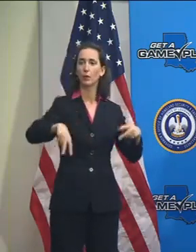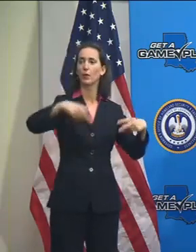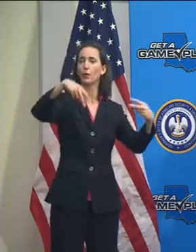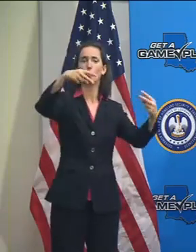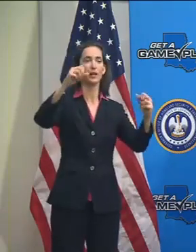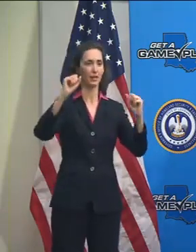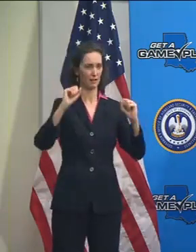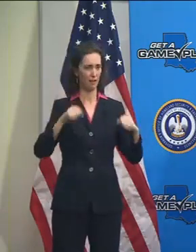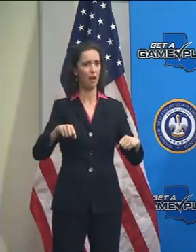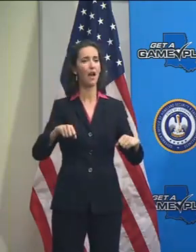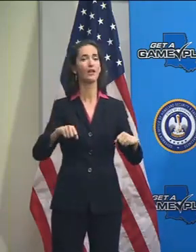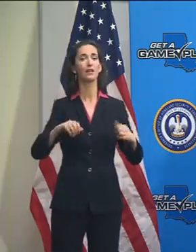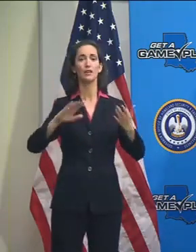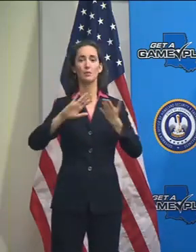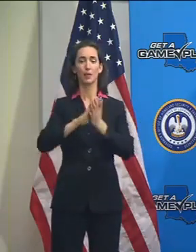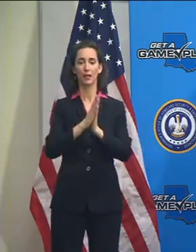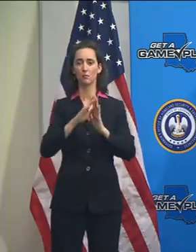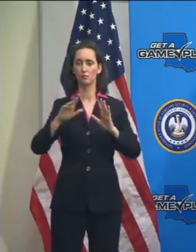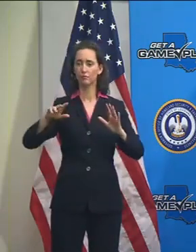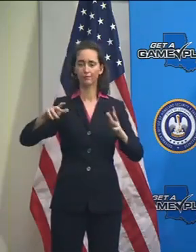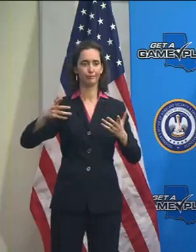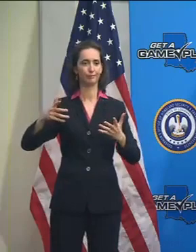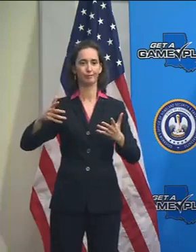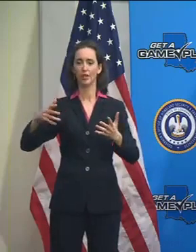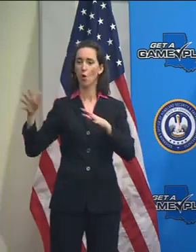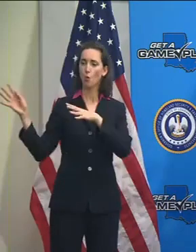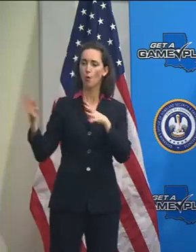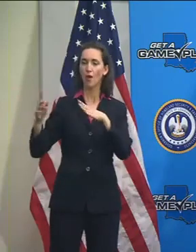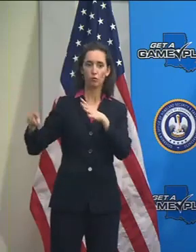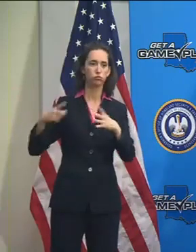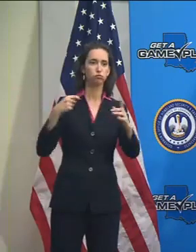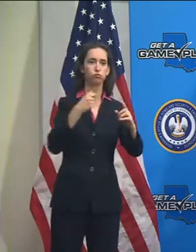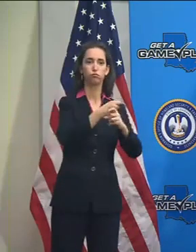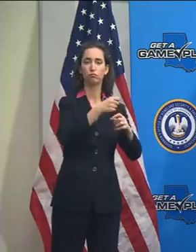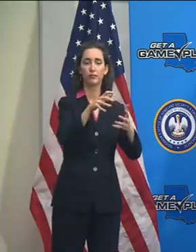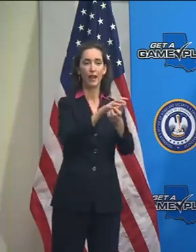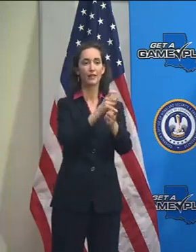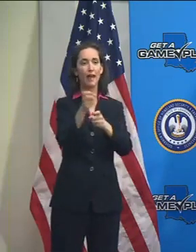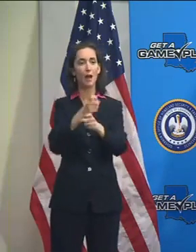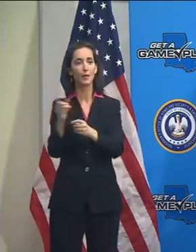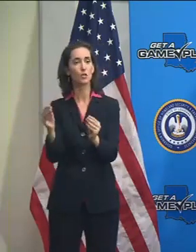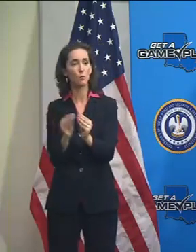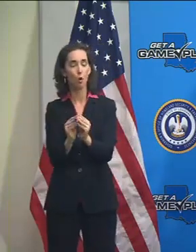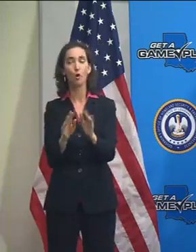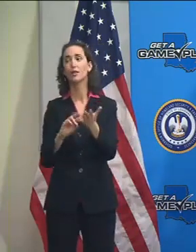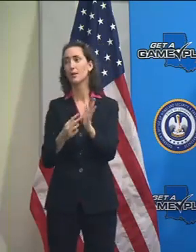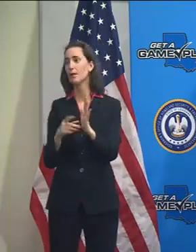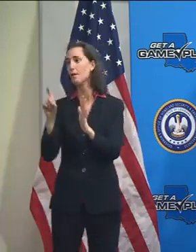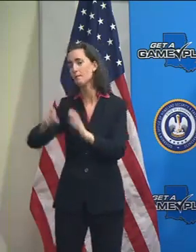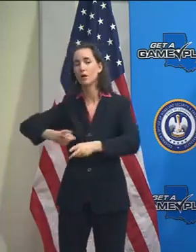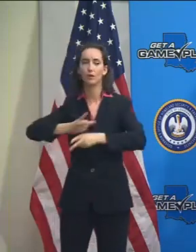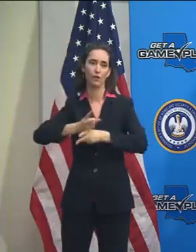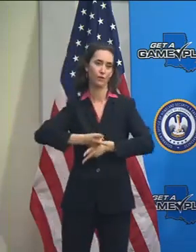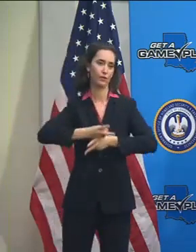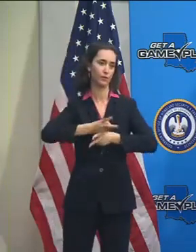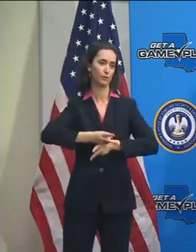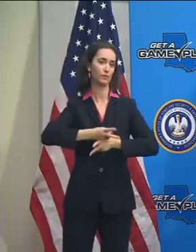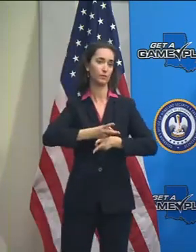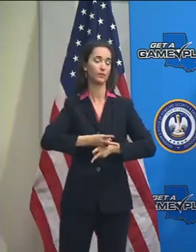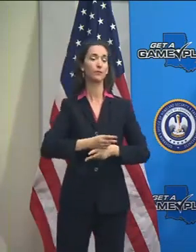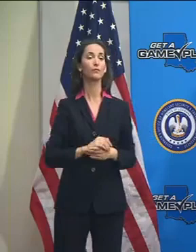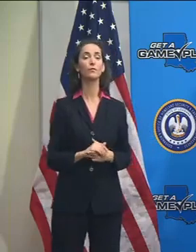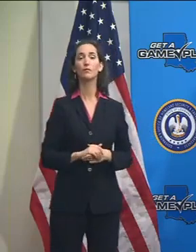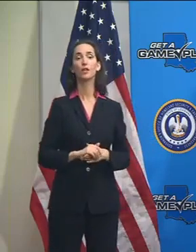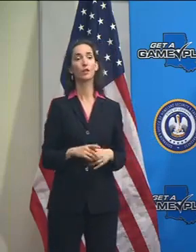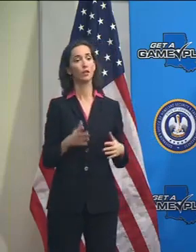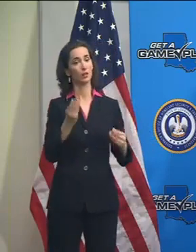transformed into missiles, and so we have to be very careful with that. And I'm